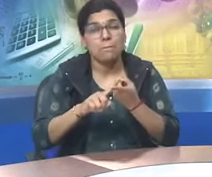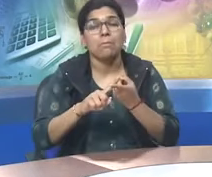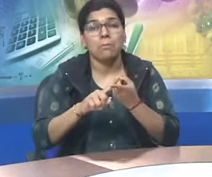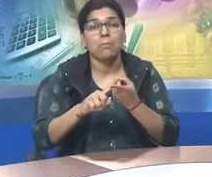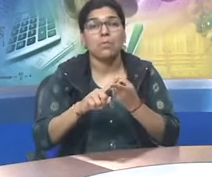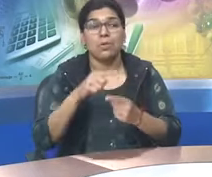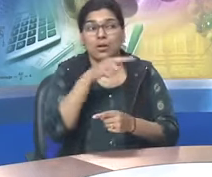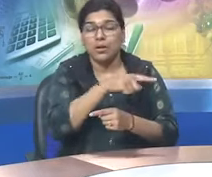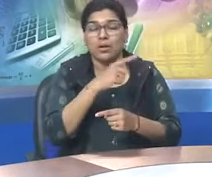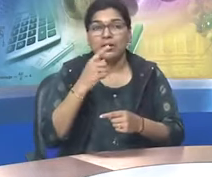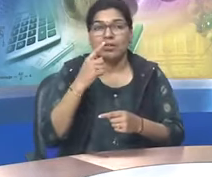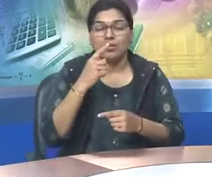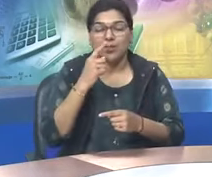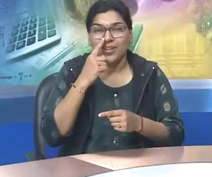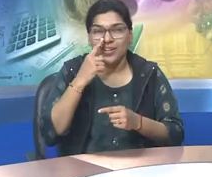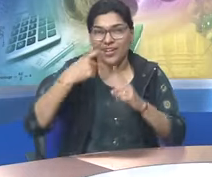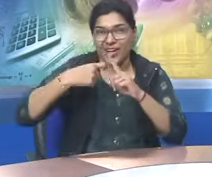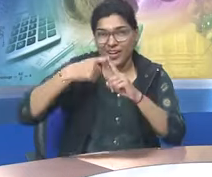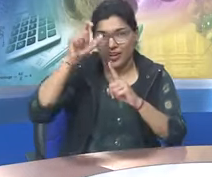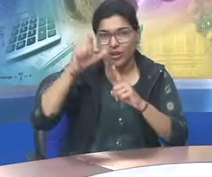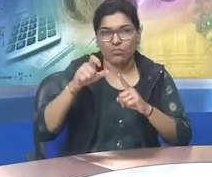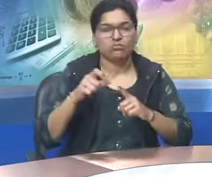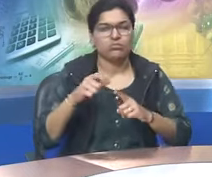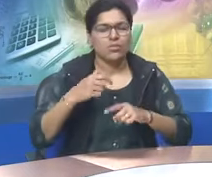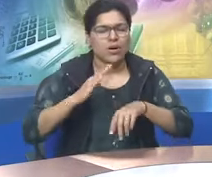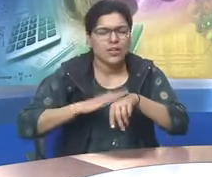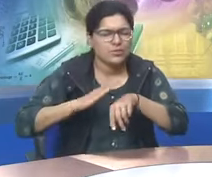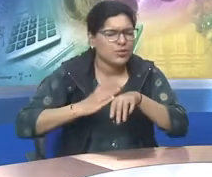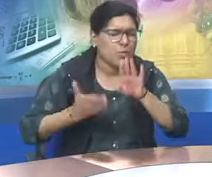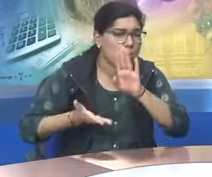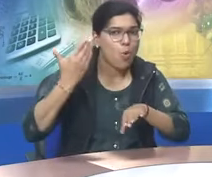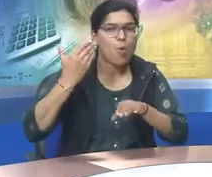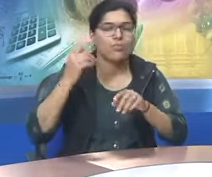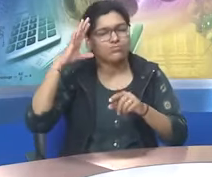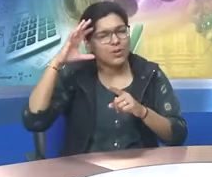because that time she was too young, and